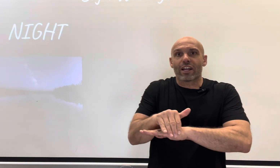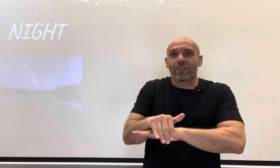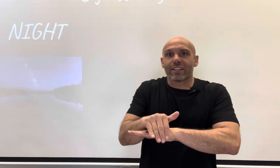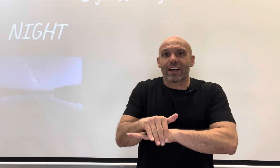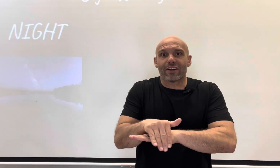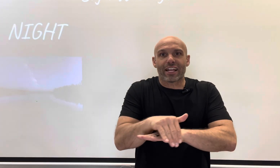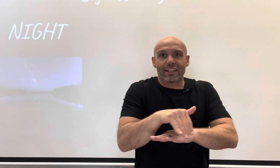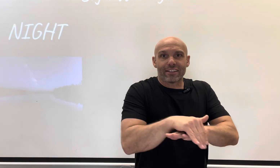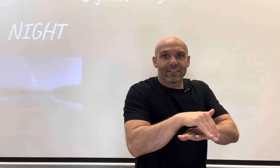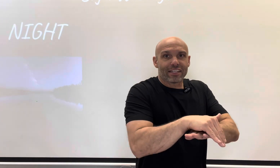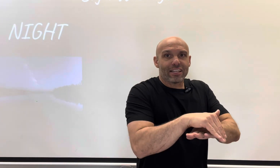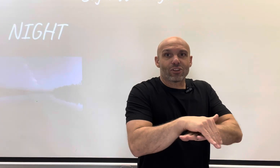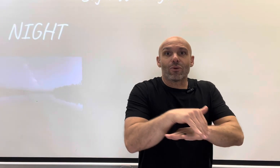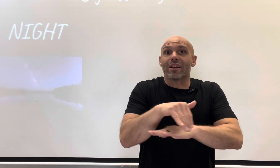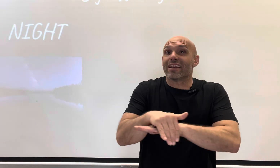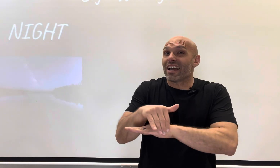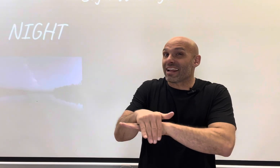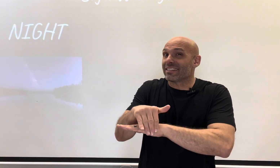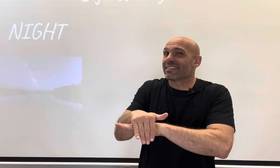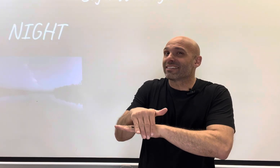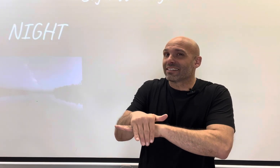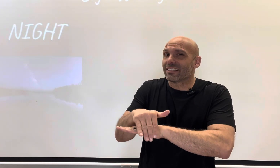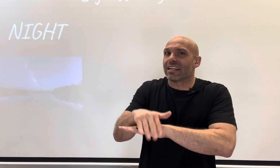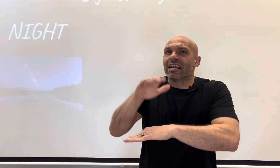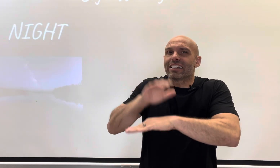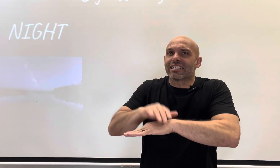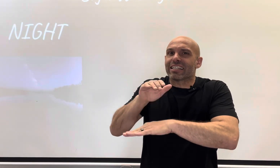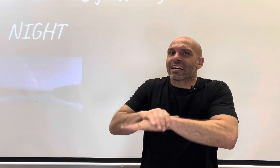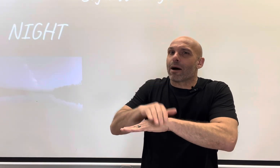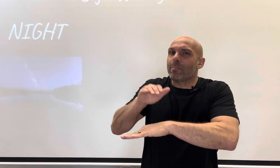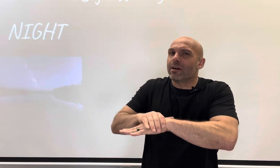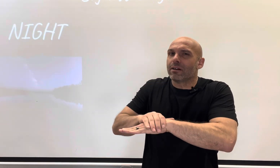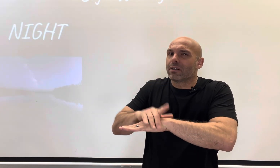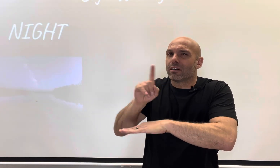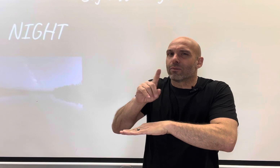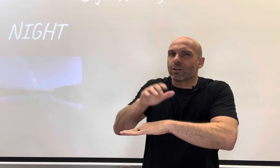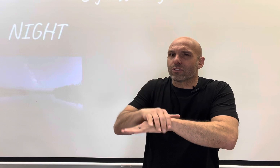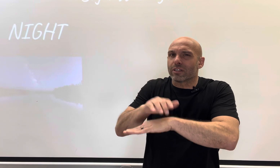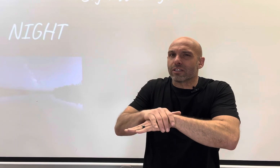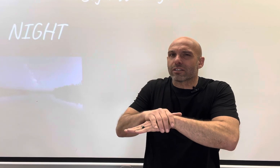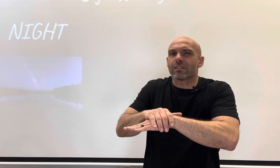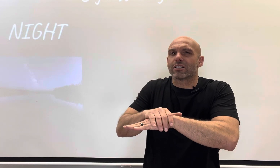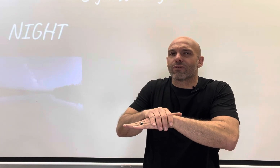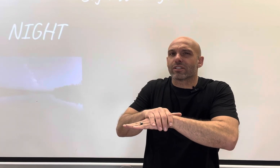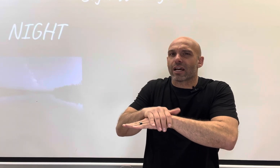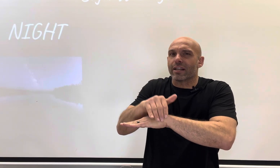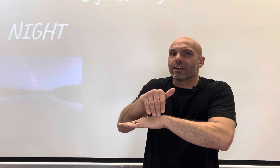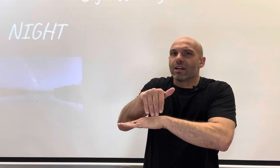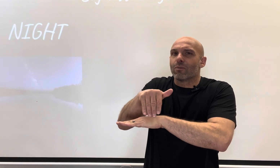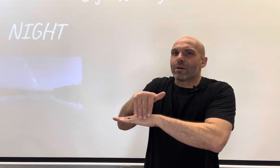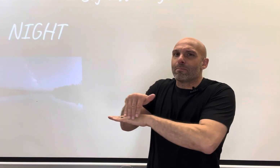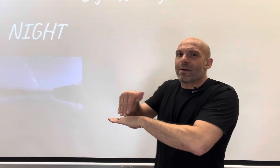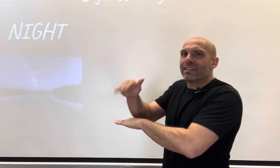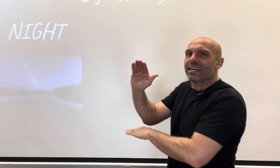over the other hand. Okay, so night. Night. Doesn't cup. We don't do this. This is a different sign. We bend the